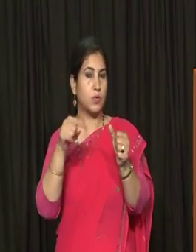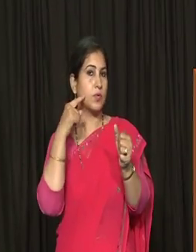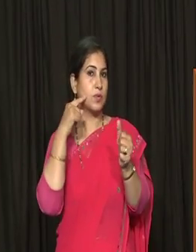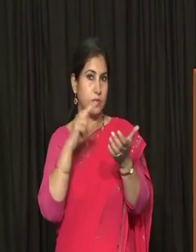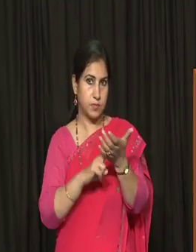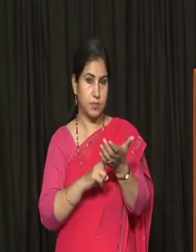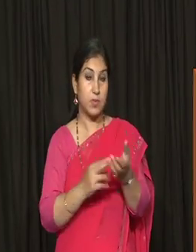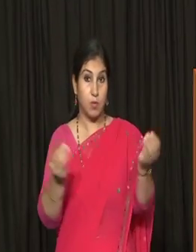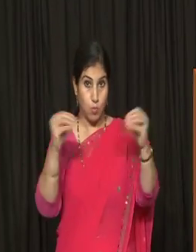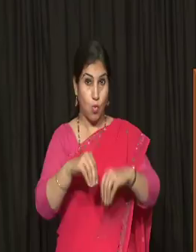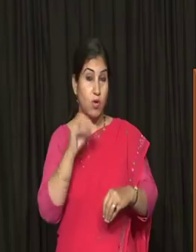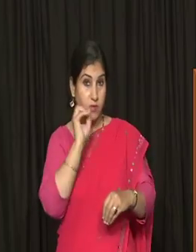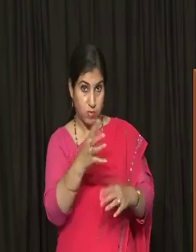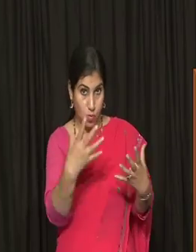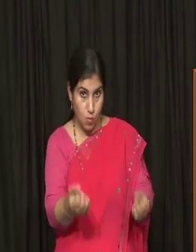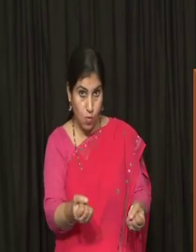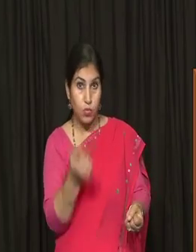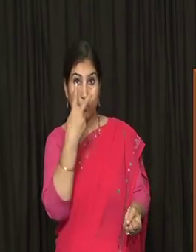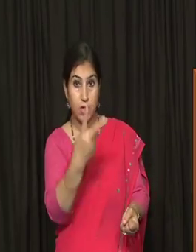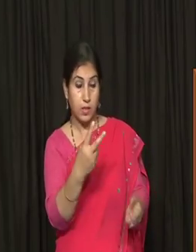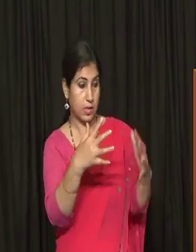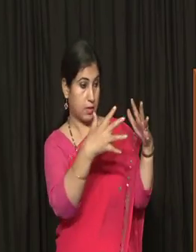For more information, you can visit our website